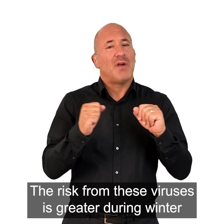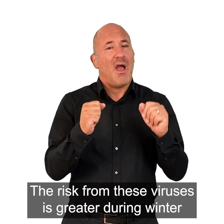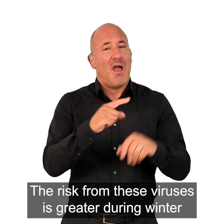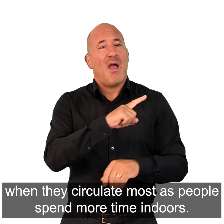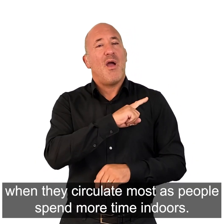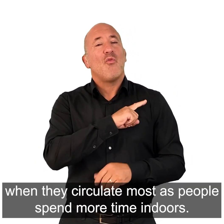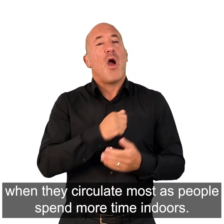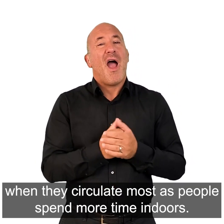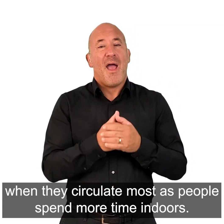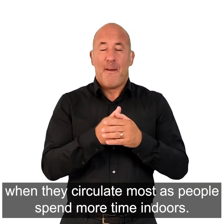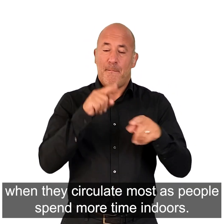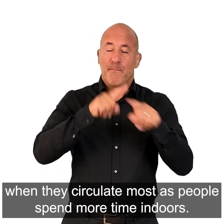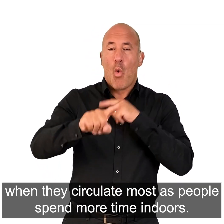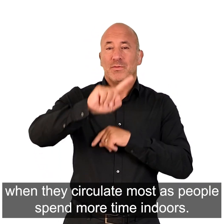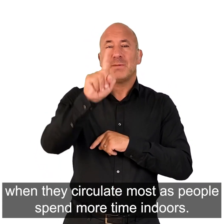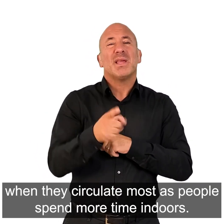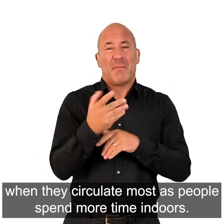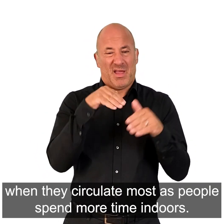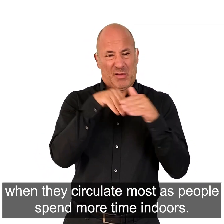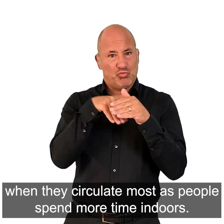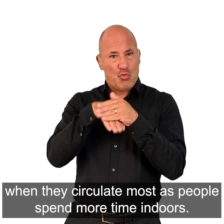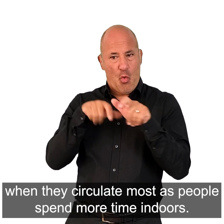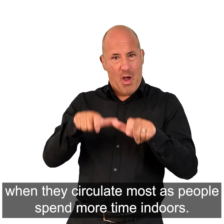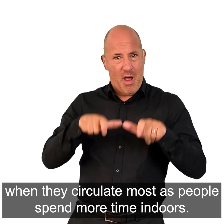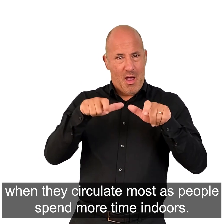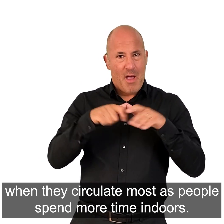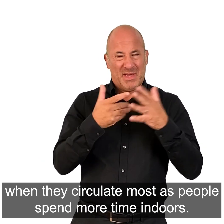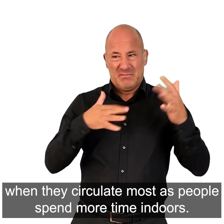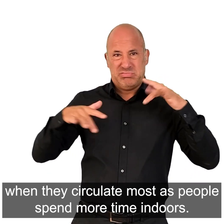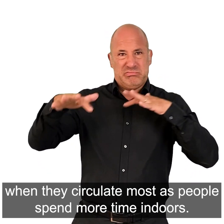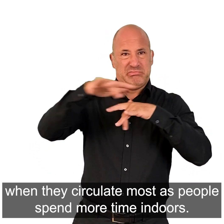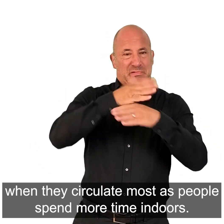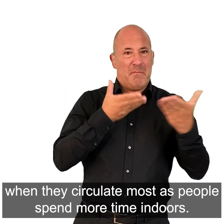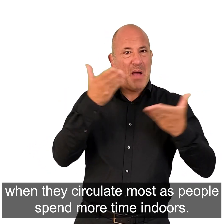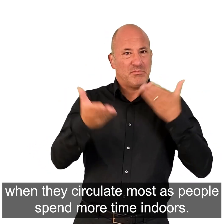winter, when they circulate most as people spend more time indoors.